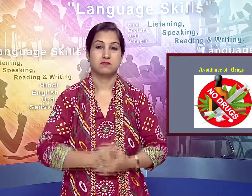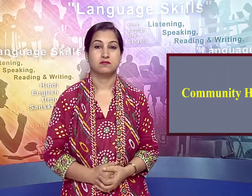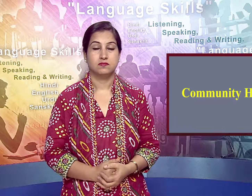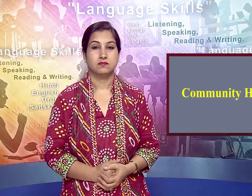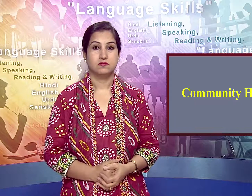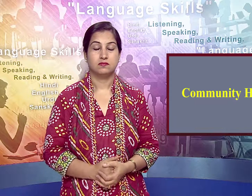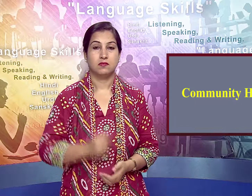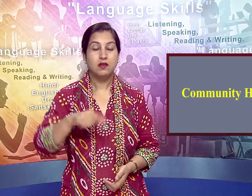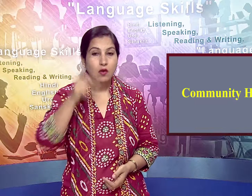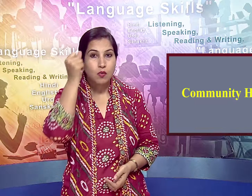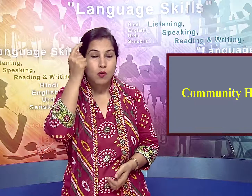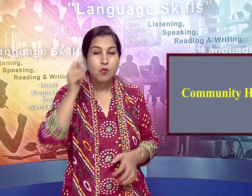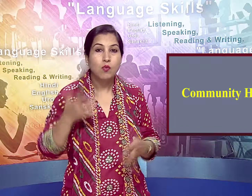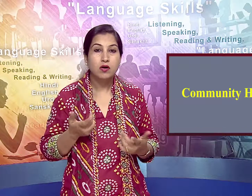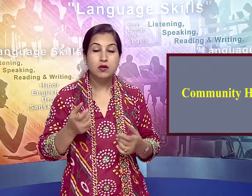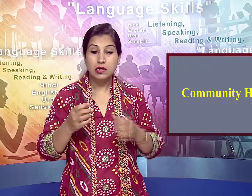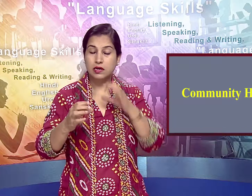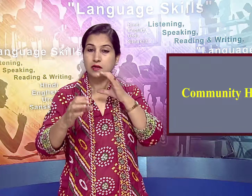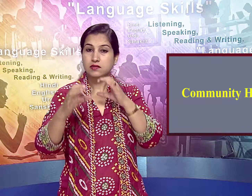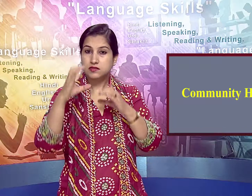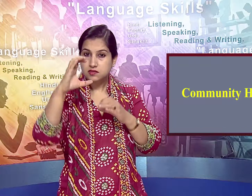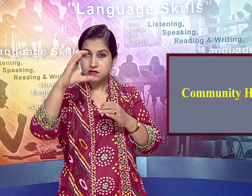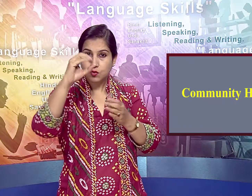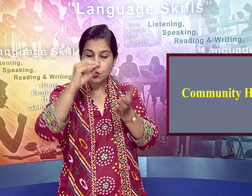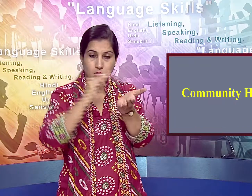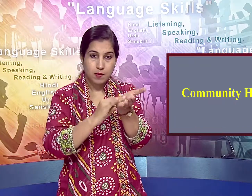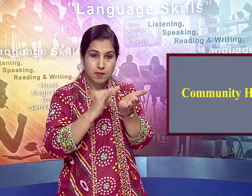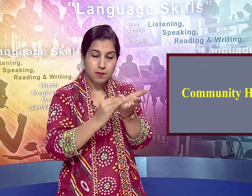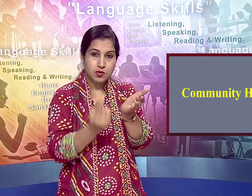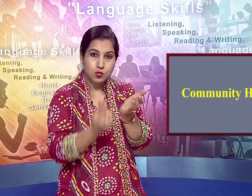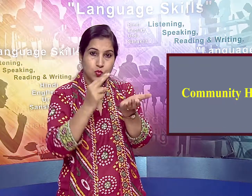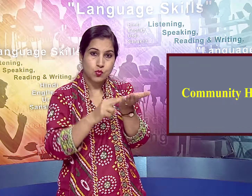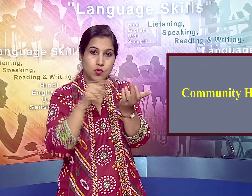Now, let's understand the word community health.